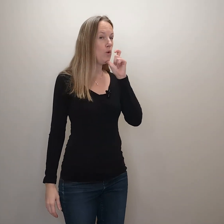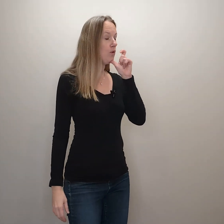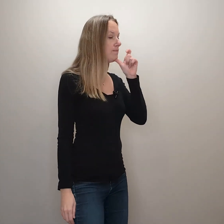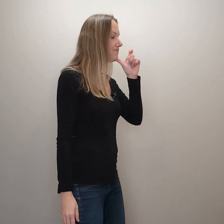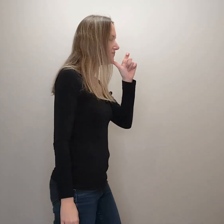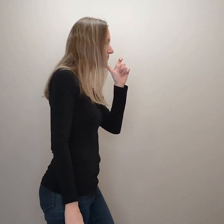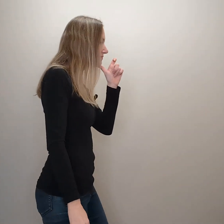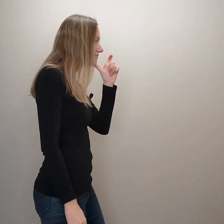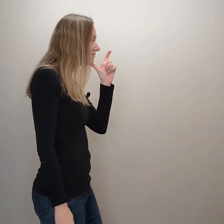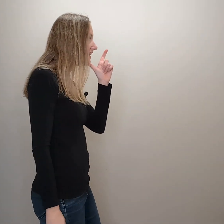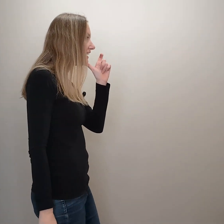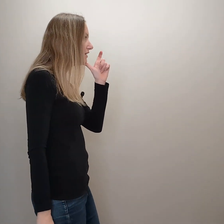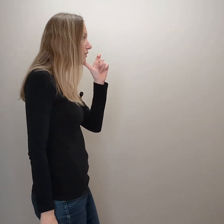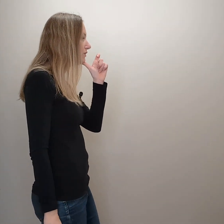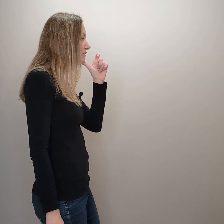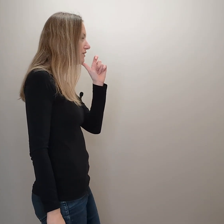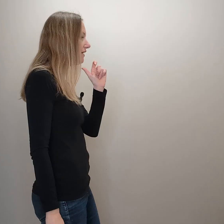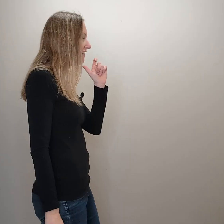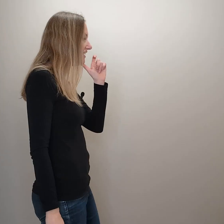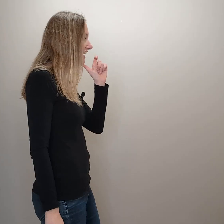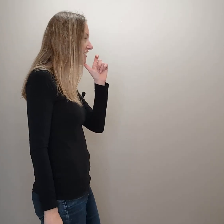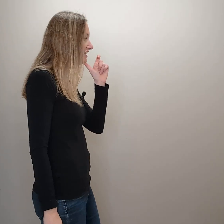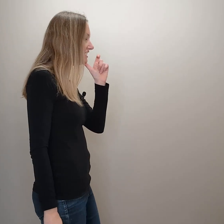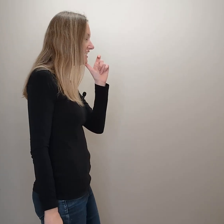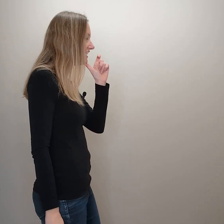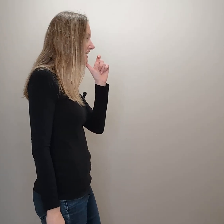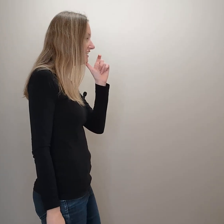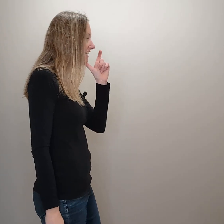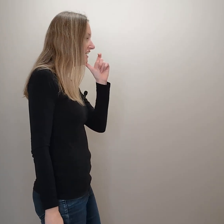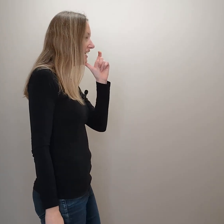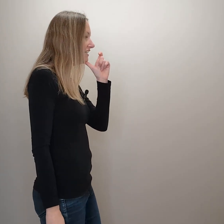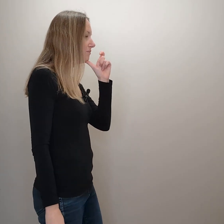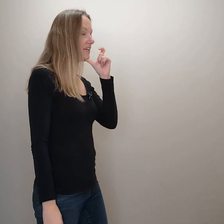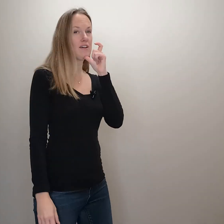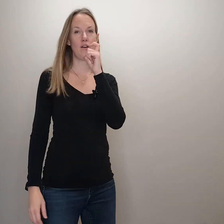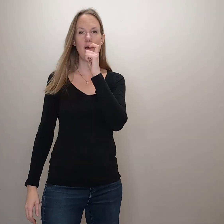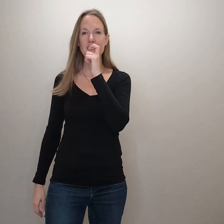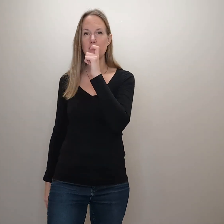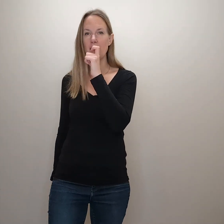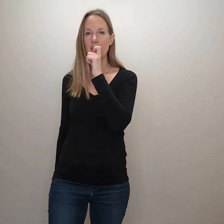Who? Okay, who? So you have it at your chin here and you make a question mark.